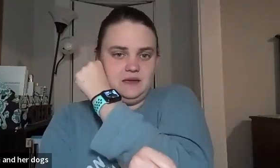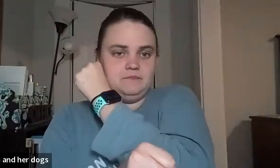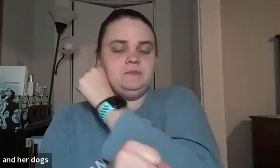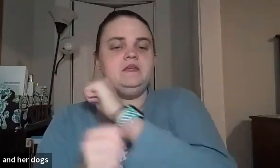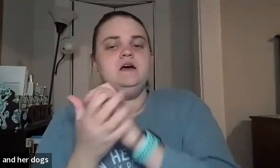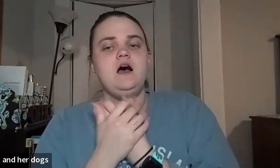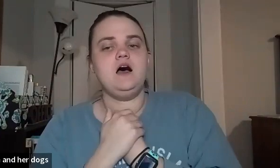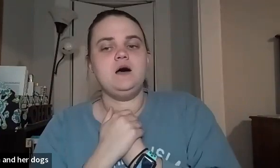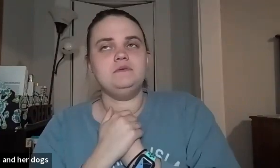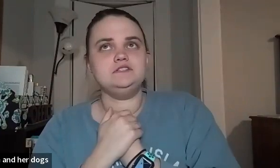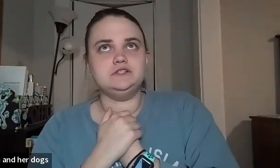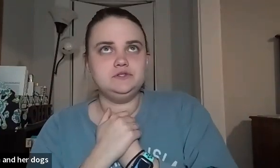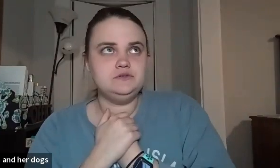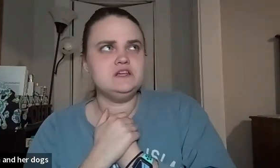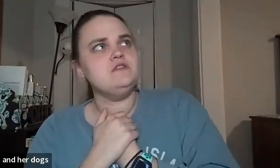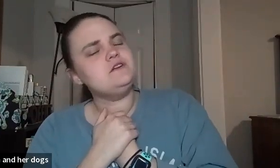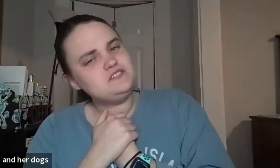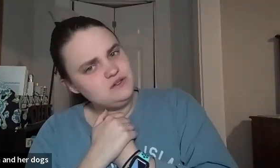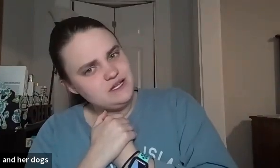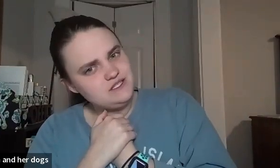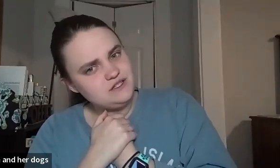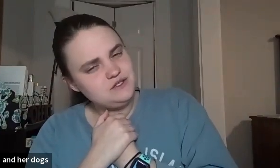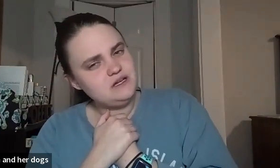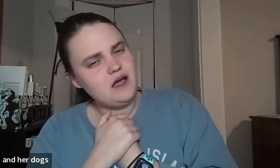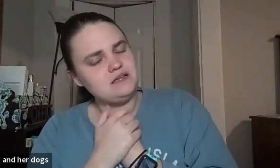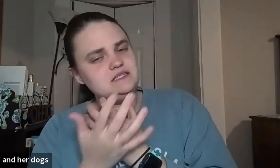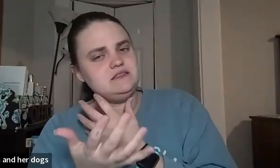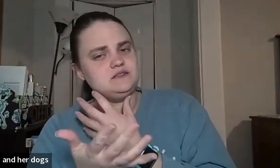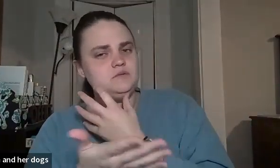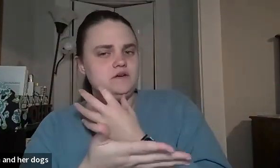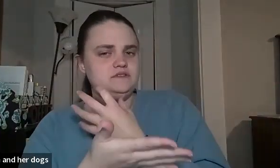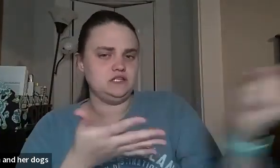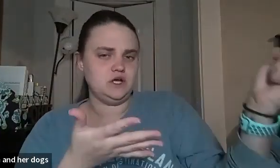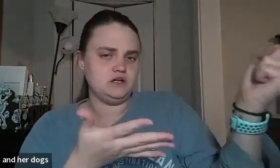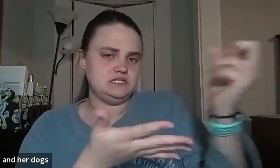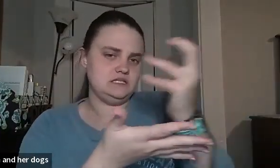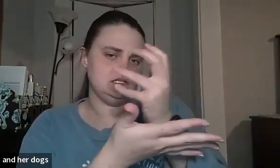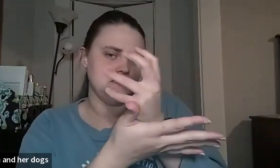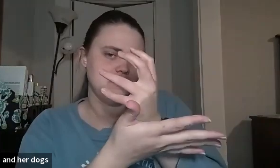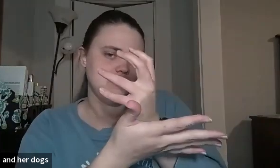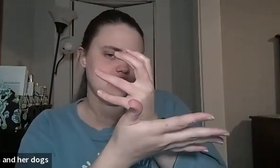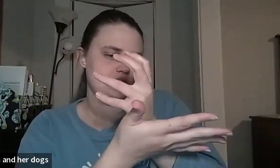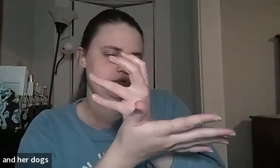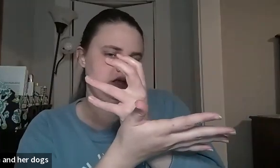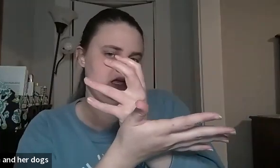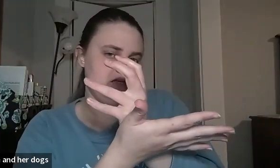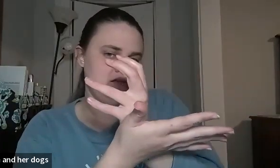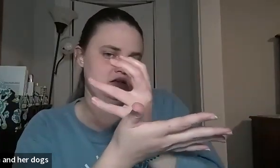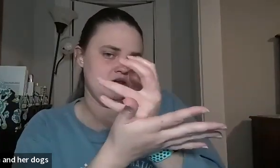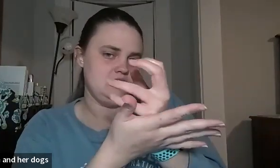game. Lose, there are two ways you can do it. I see this one more often. Lost. You start with an open hand and